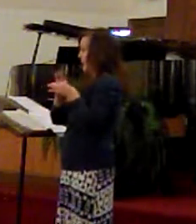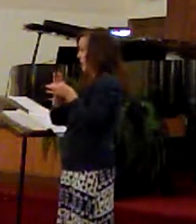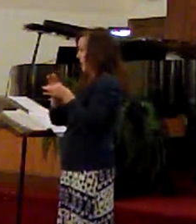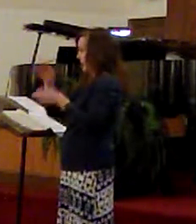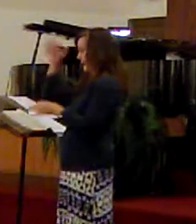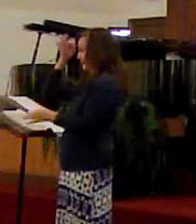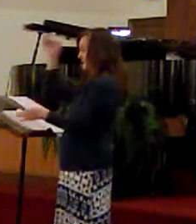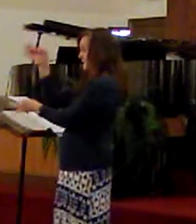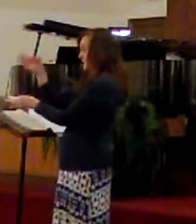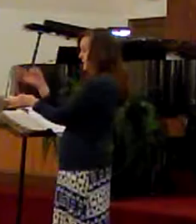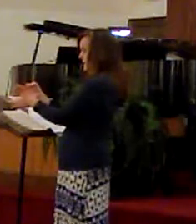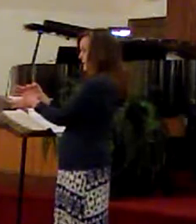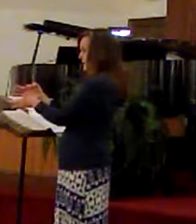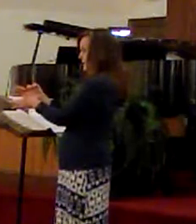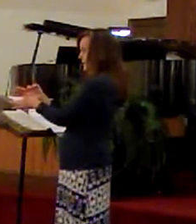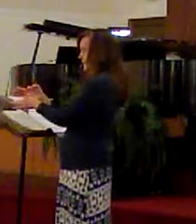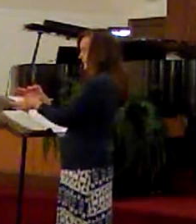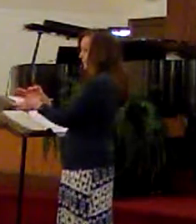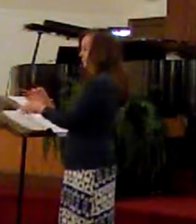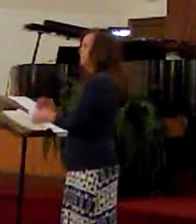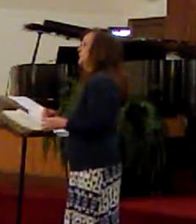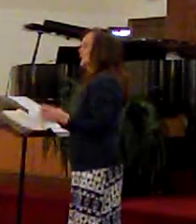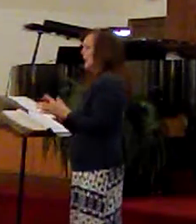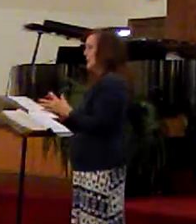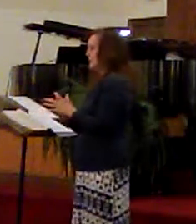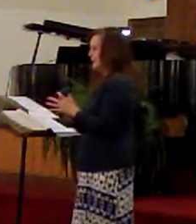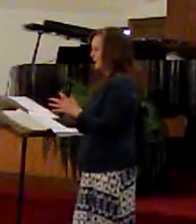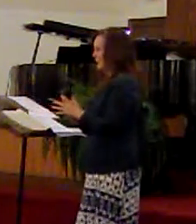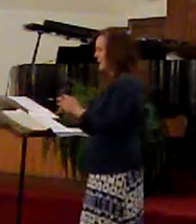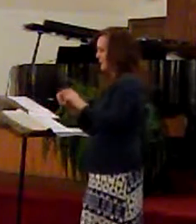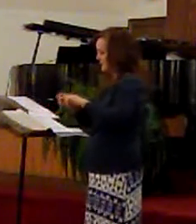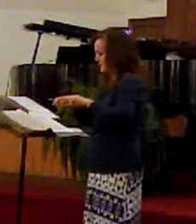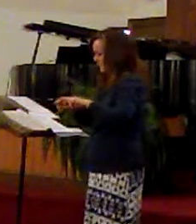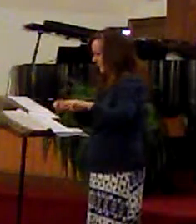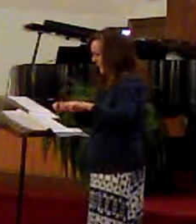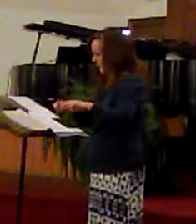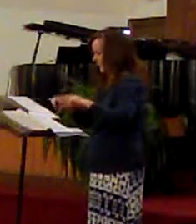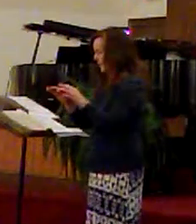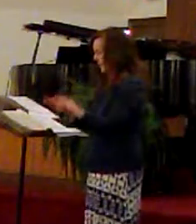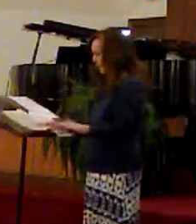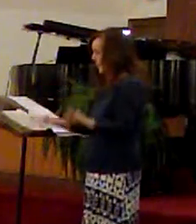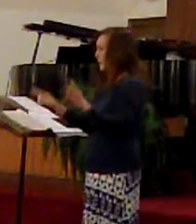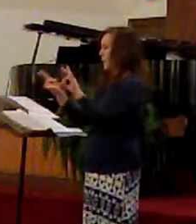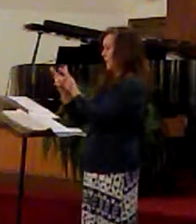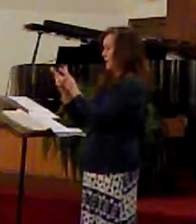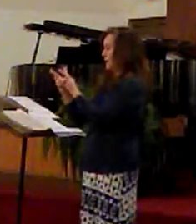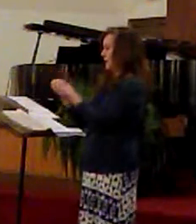things that as we begin the Bible study, things that will be important to help us understand.